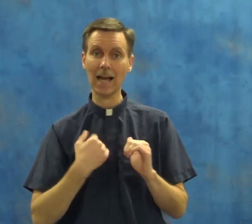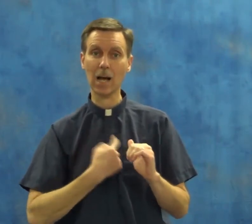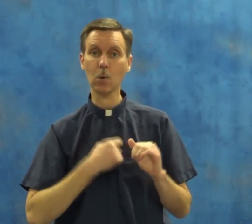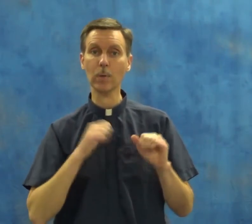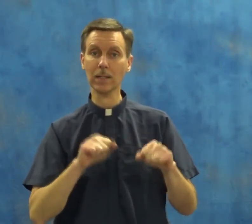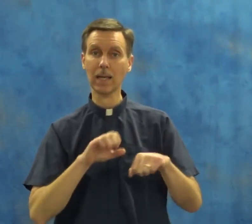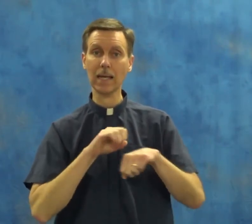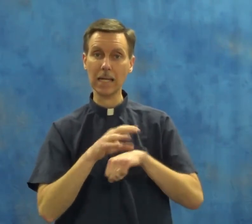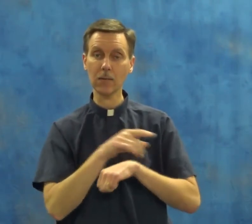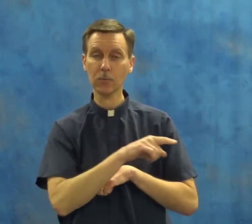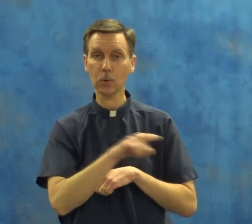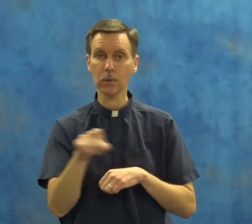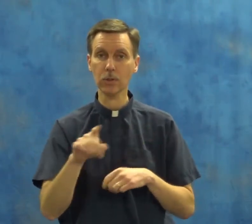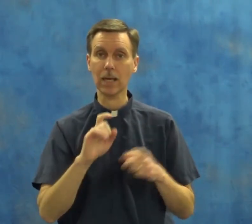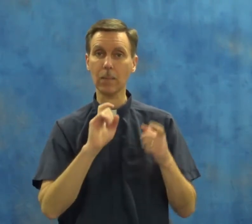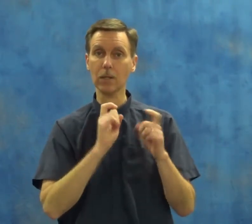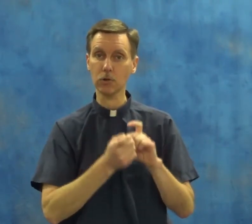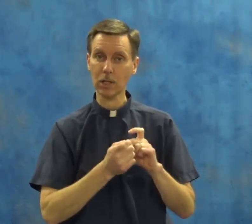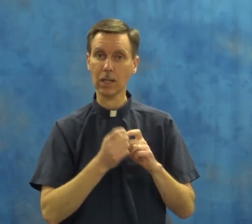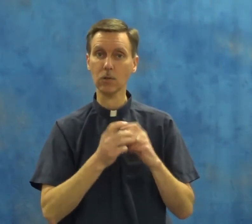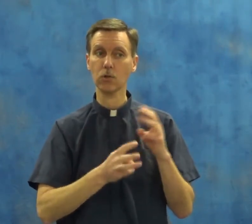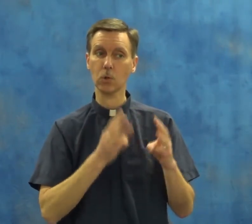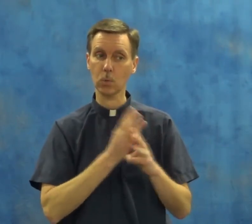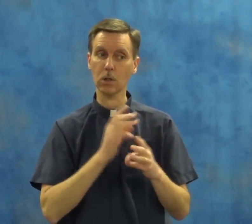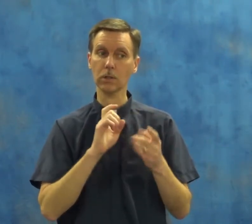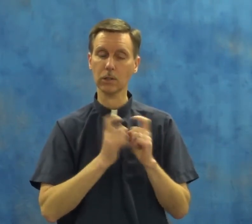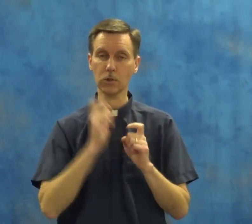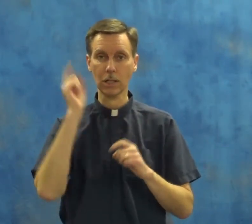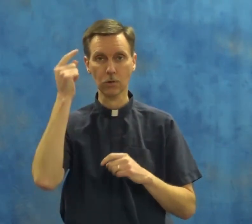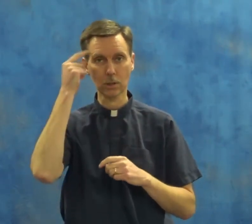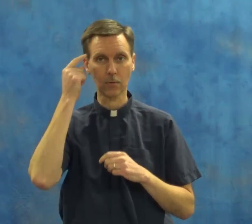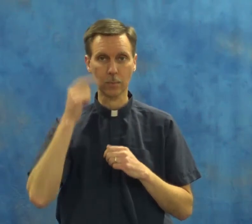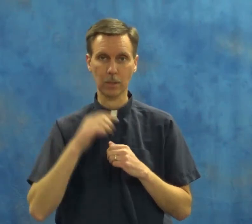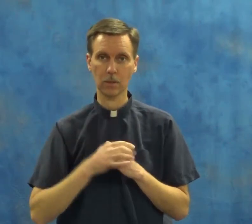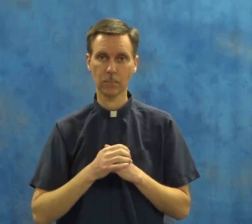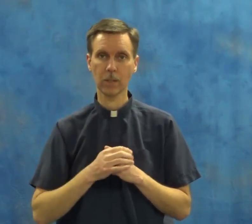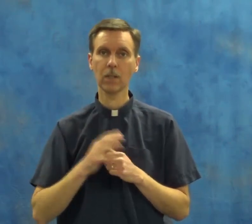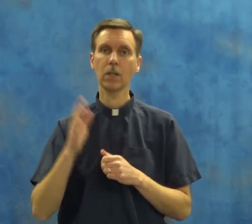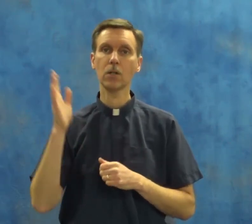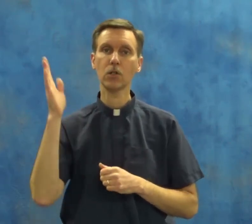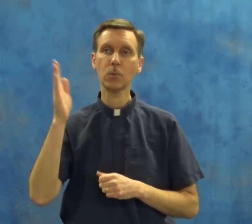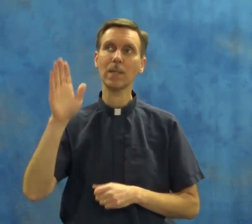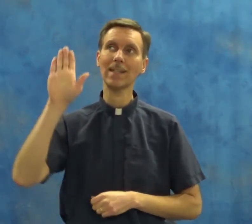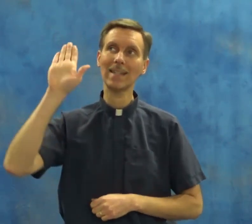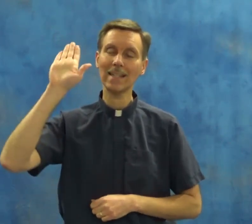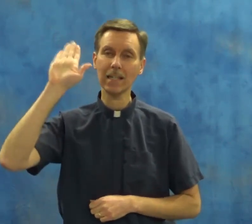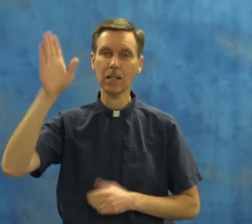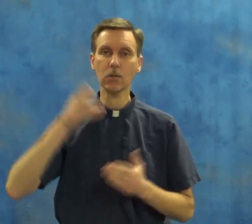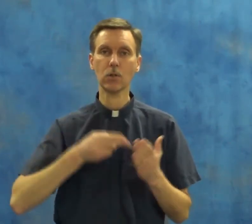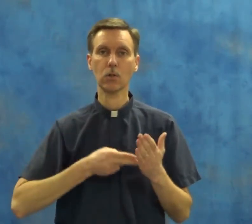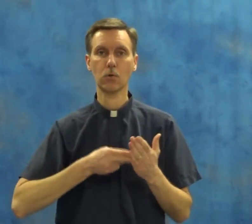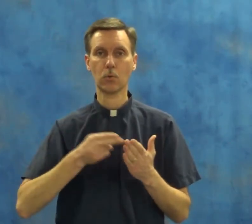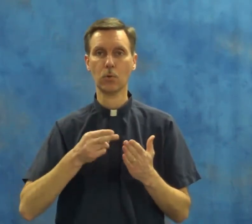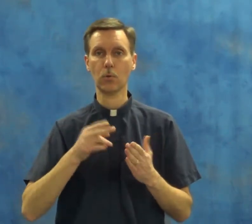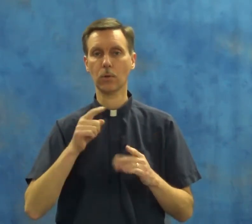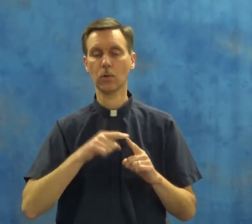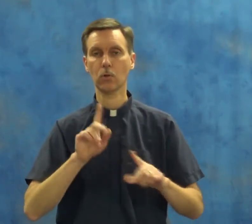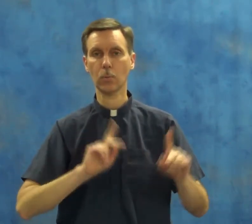how we can influence them and change the world and change government. Speak his truth to